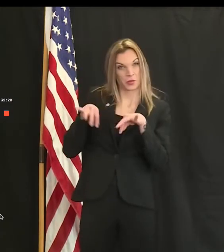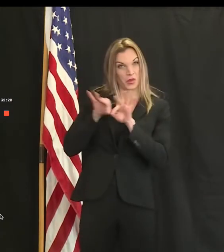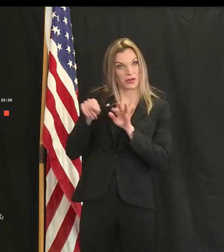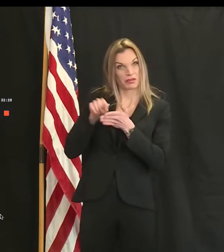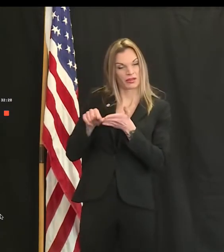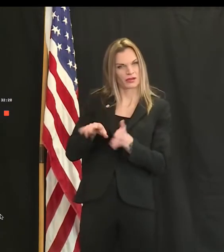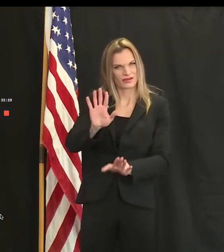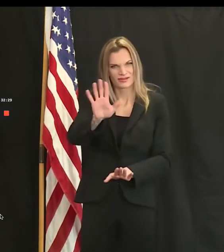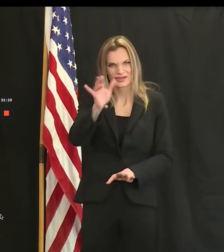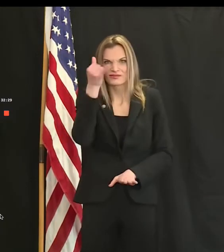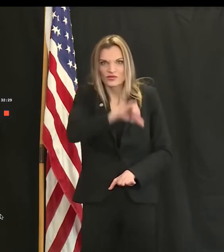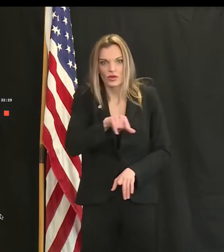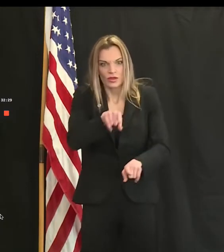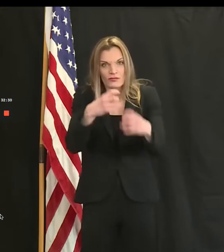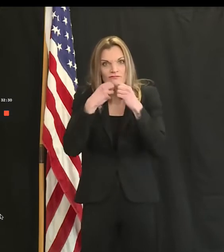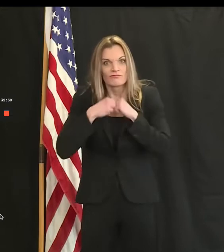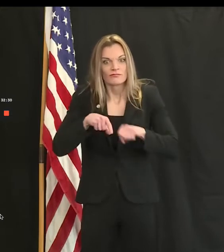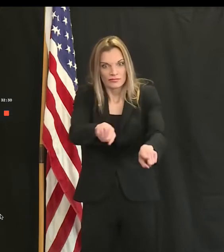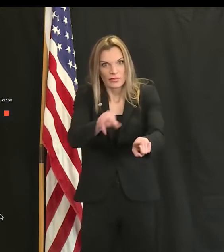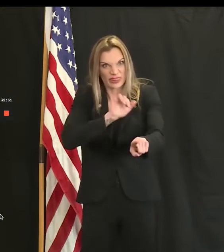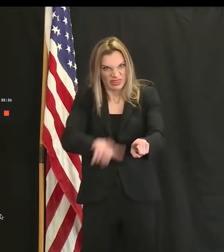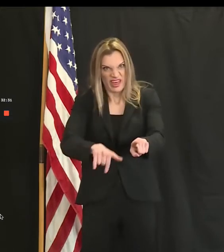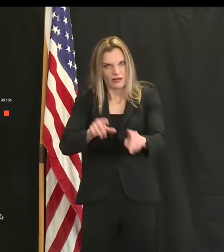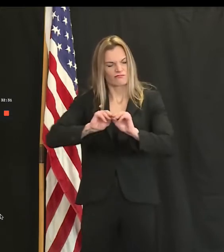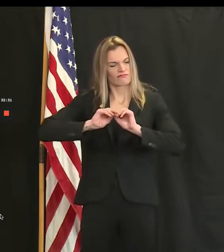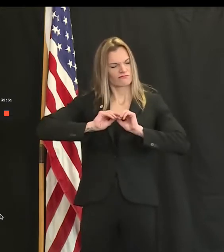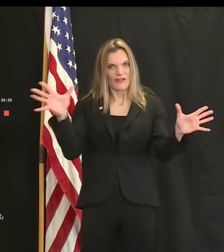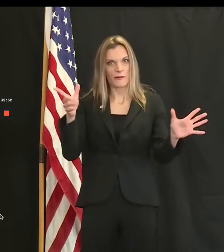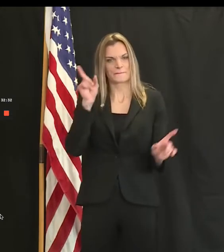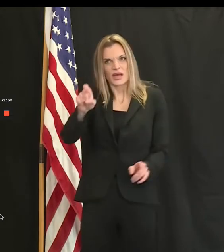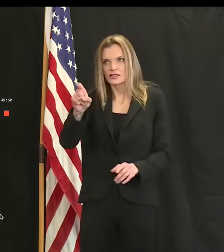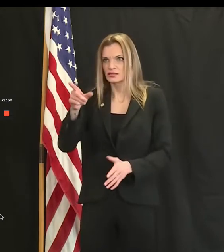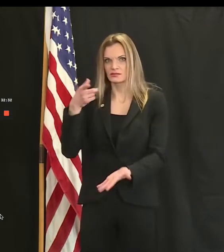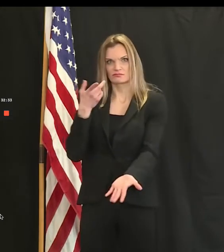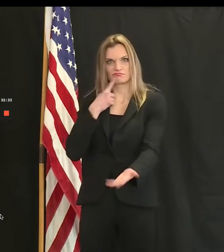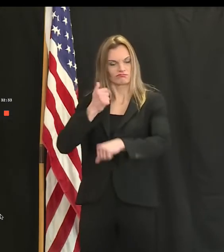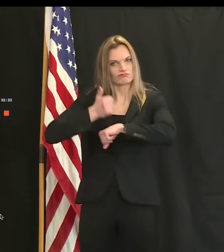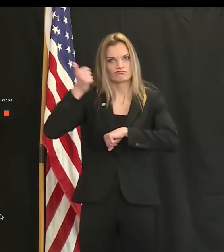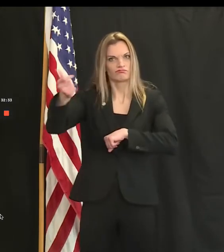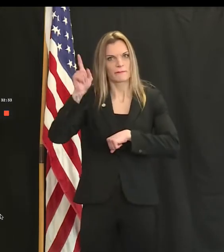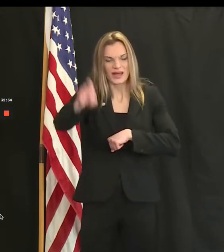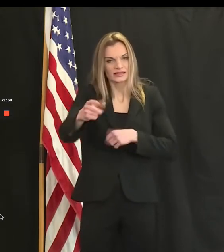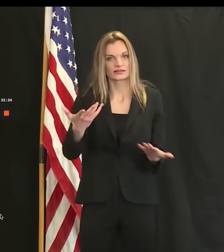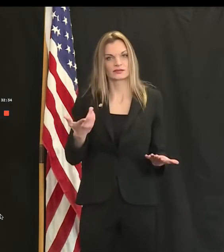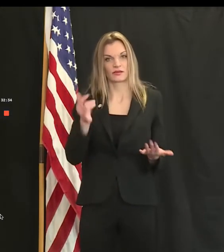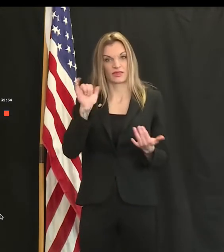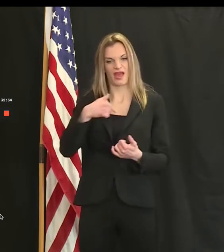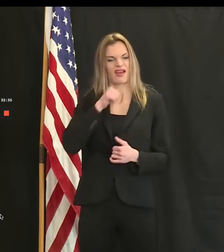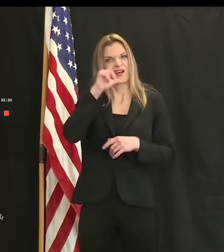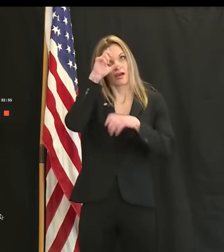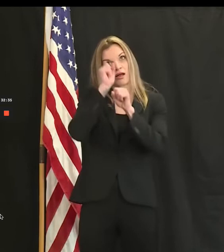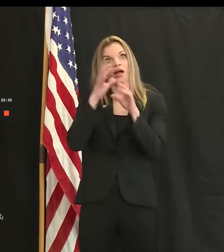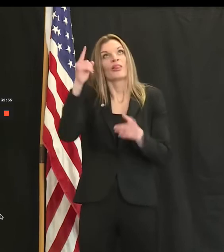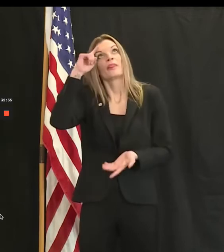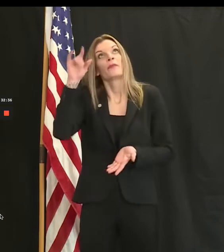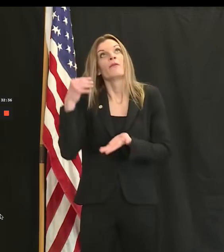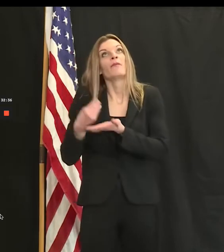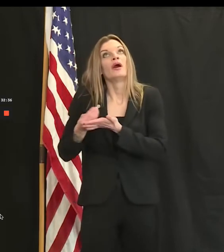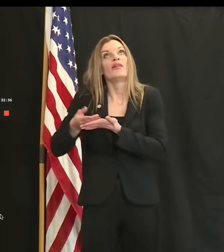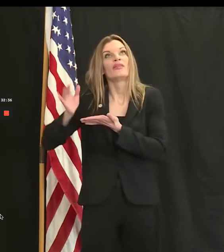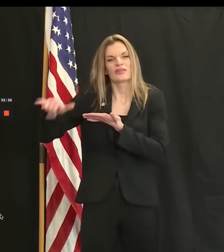going, what the charge is going to mean or how much it's going to cost. That's not the way we proceeded with the investigation. We never